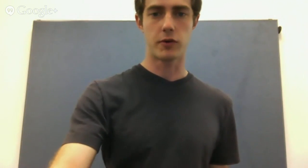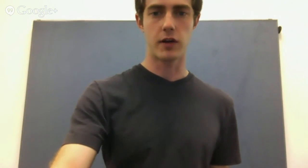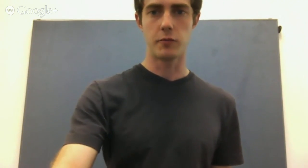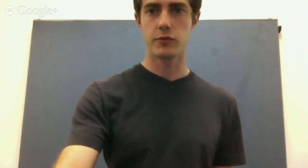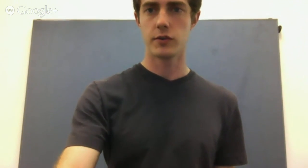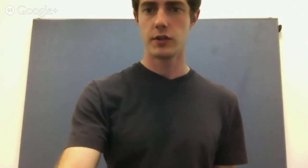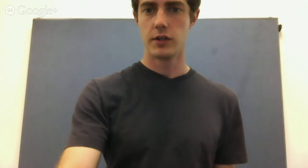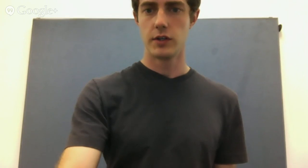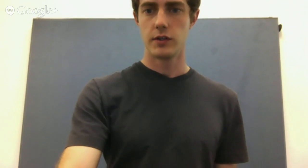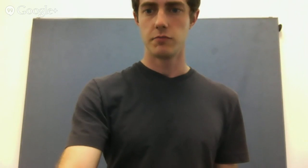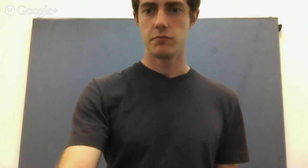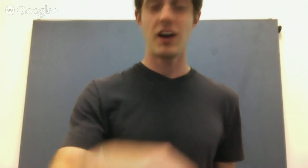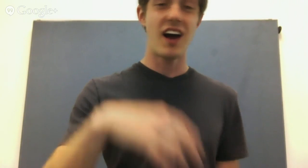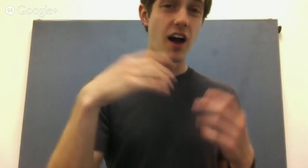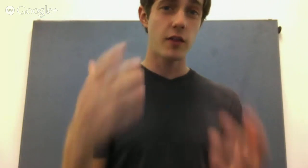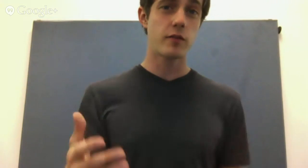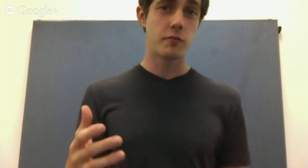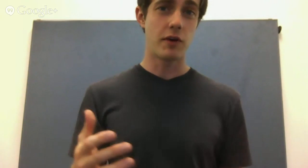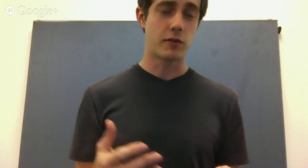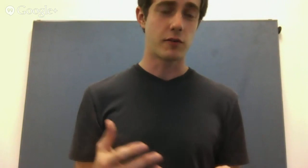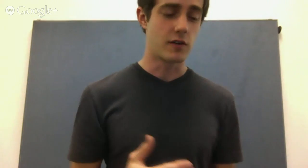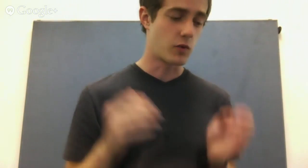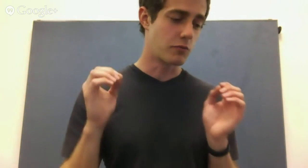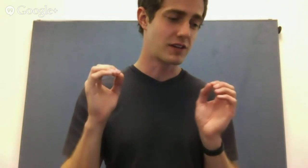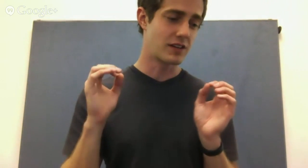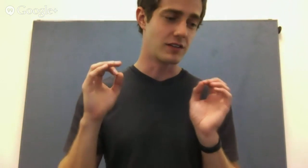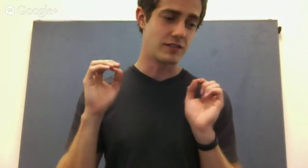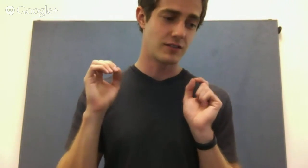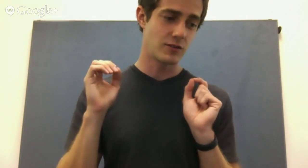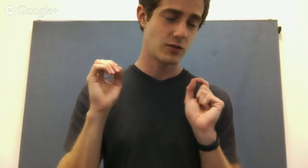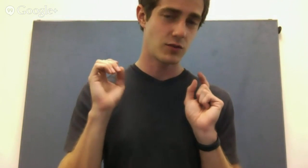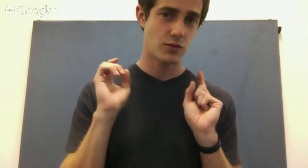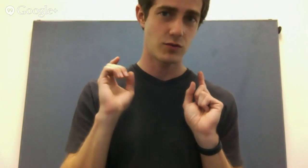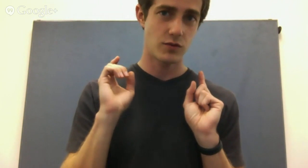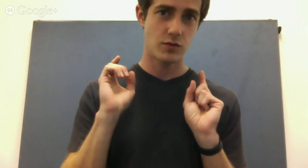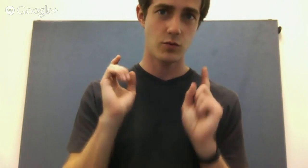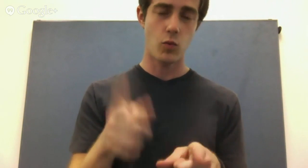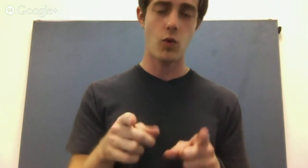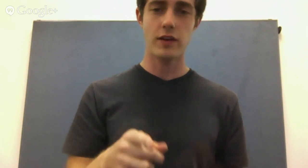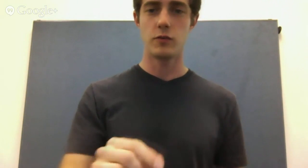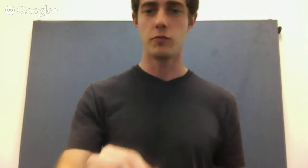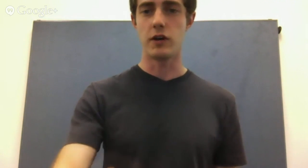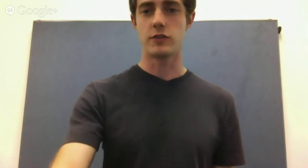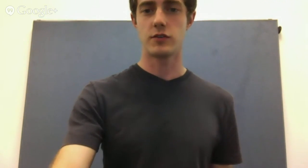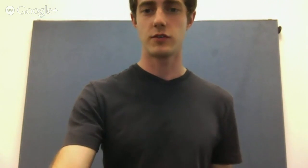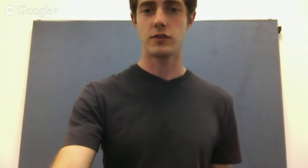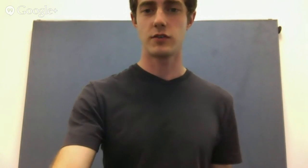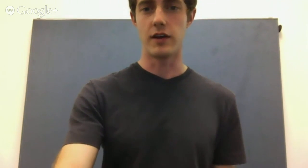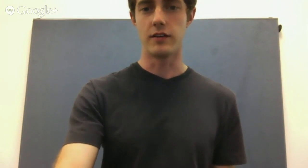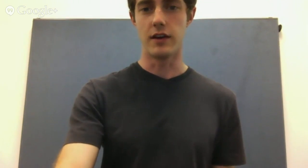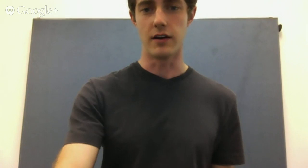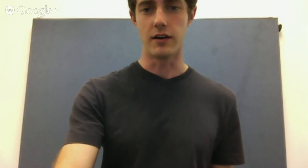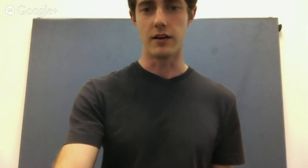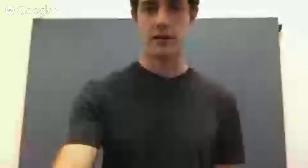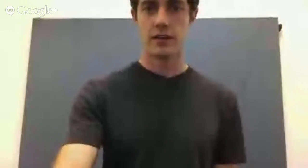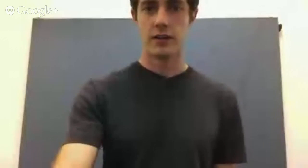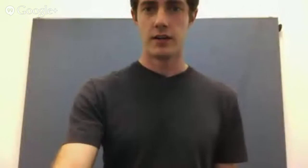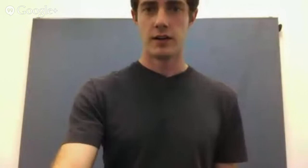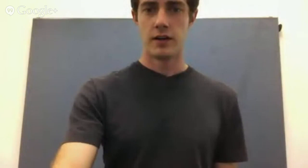columns? Other than Microsoft Word, because way too much overhead there.